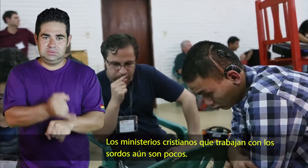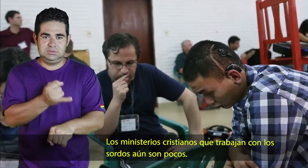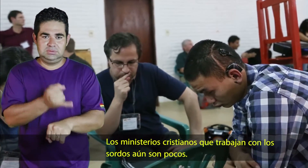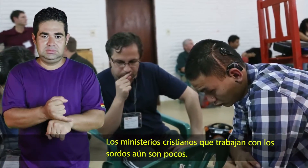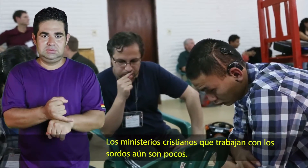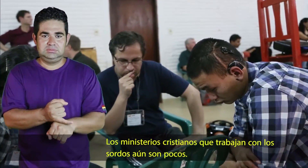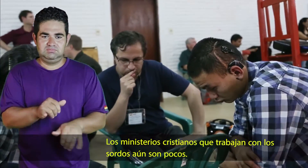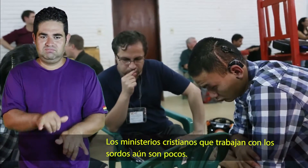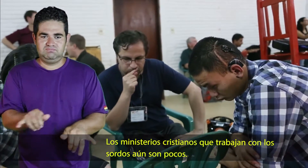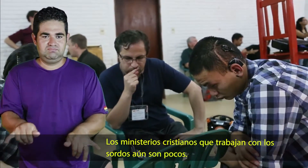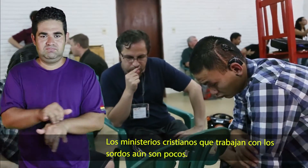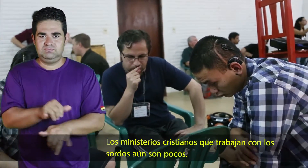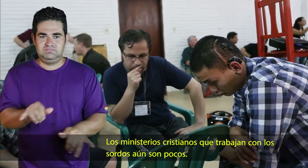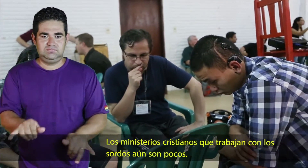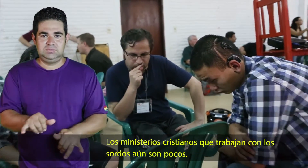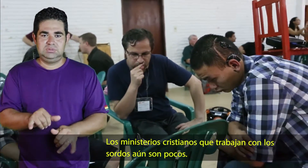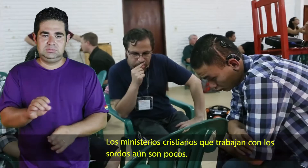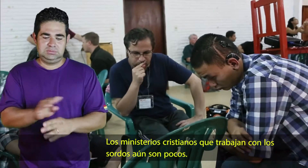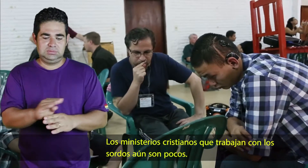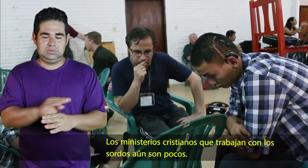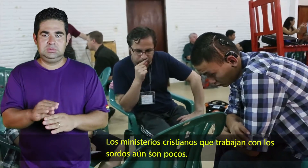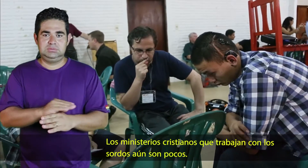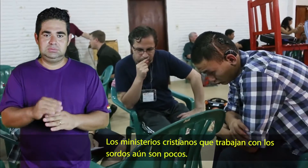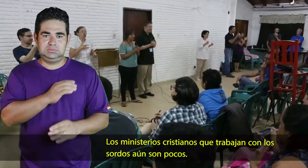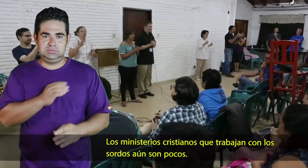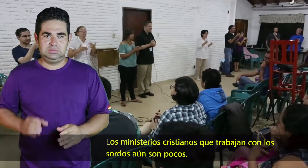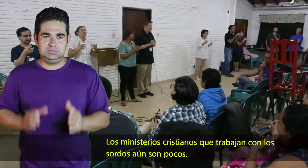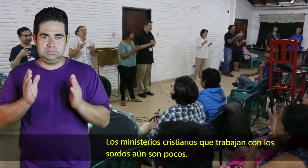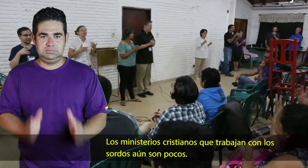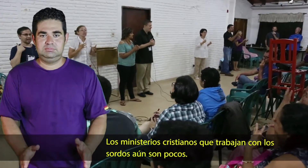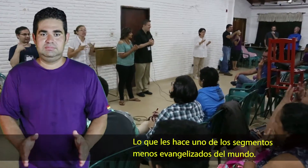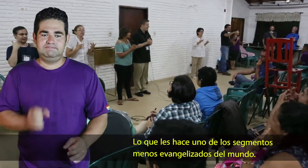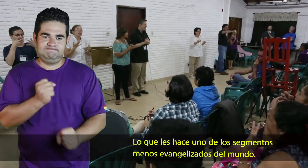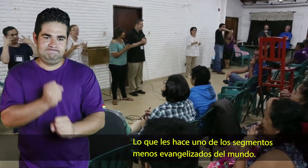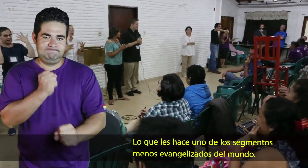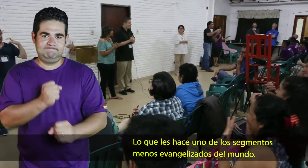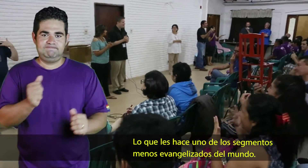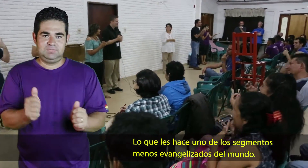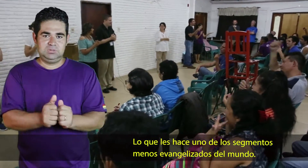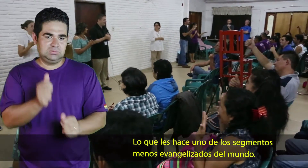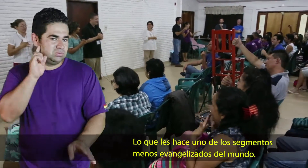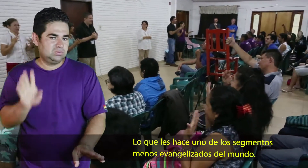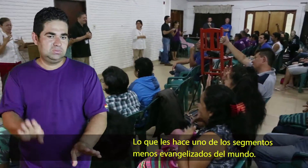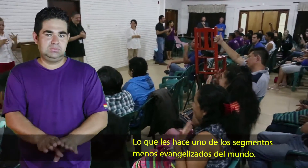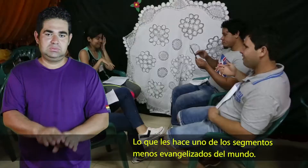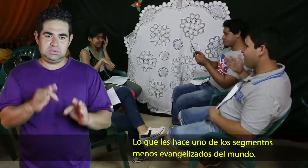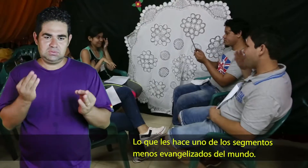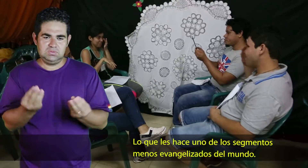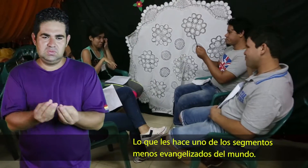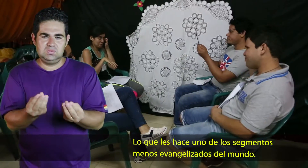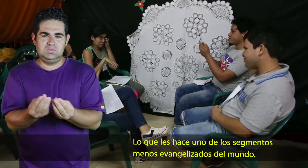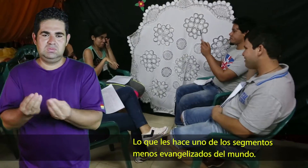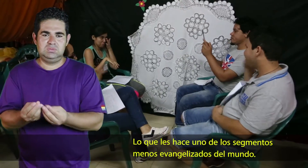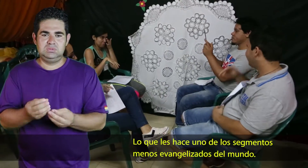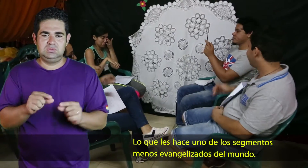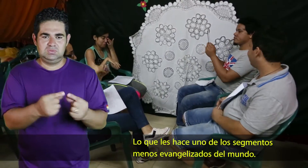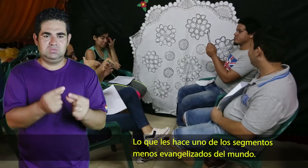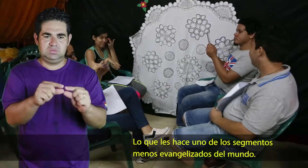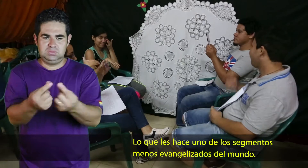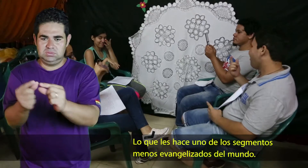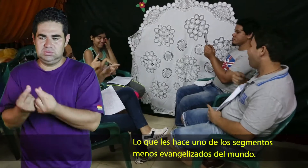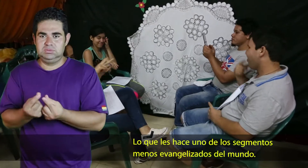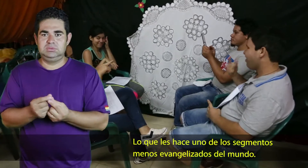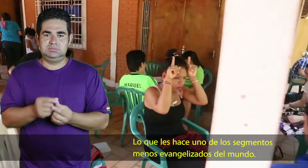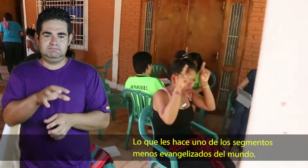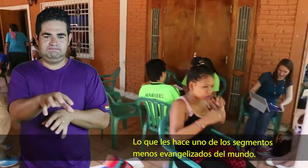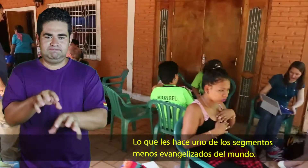different. Christian ministries that work with deaf are still few. This is what makes them one of the less evangelized segments of the